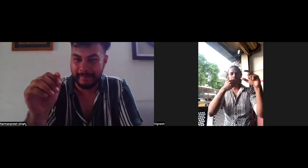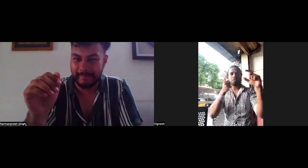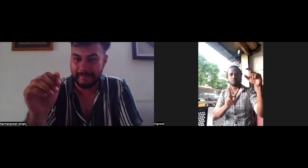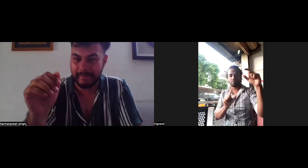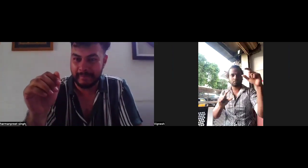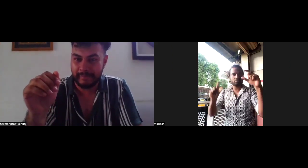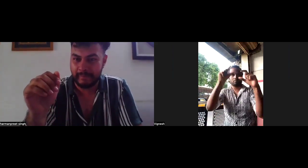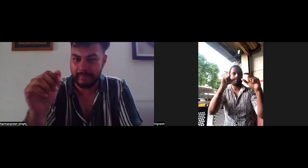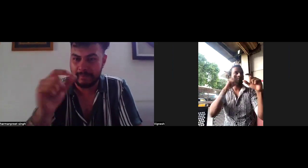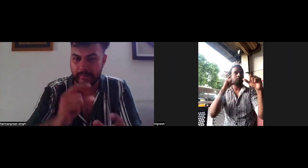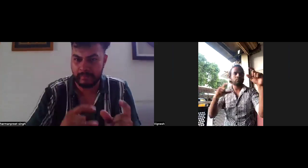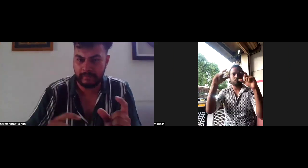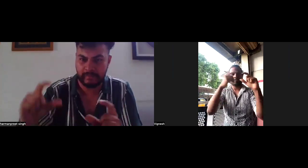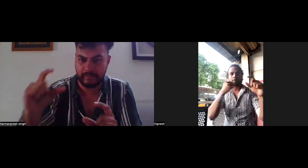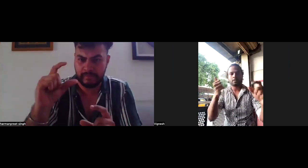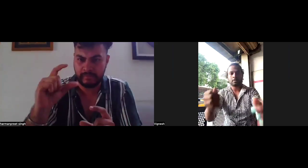checking.